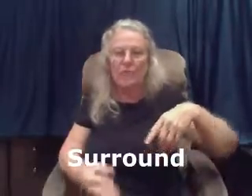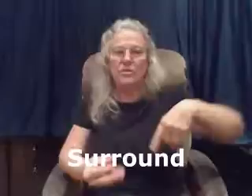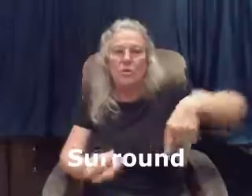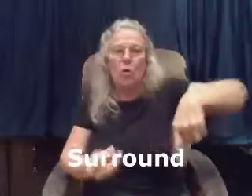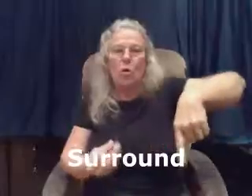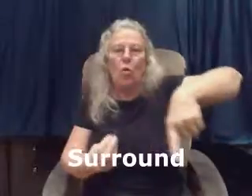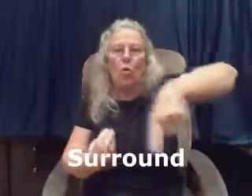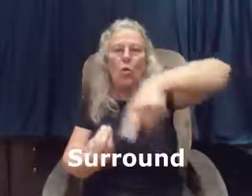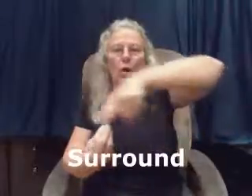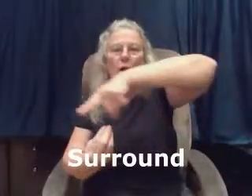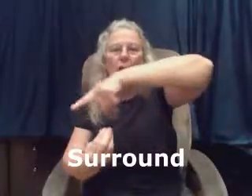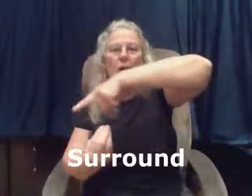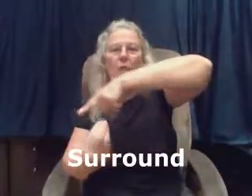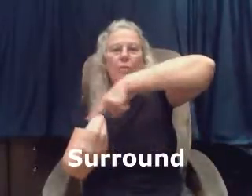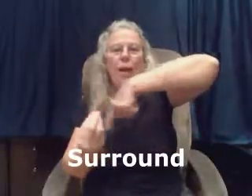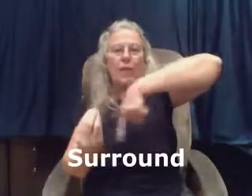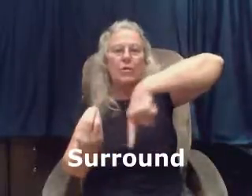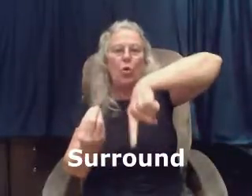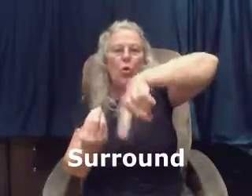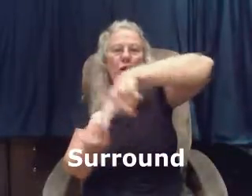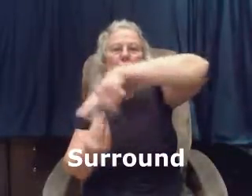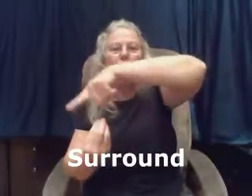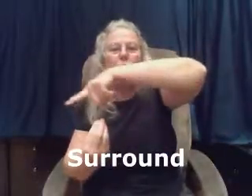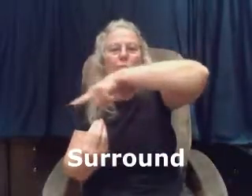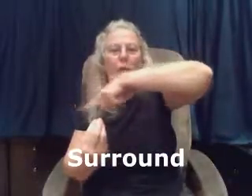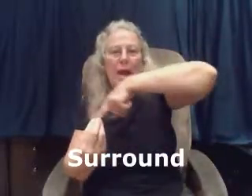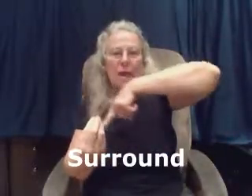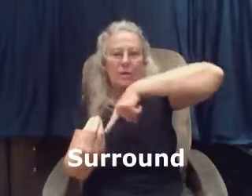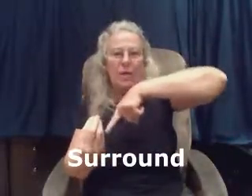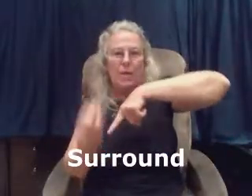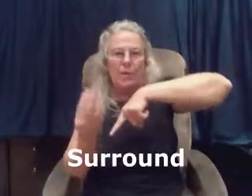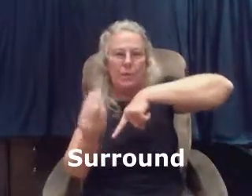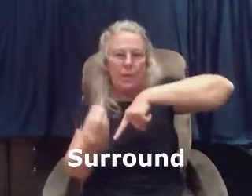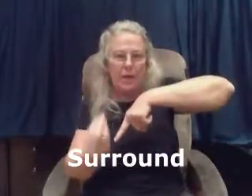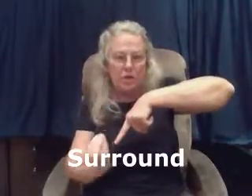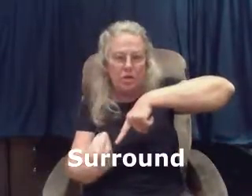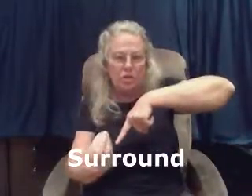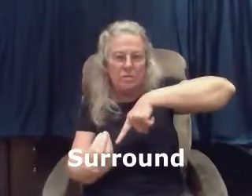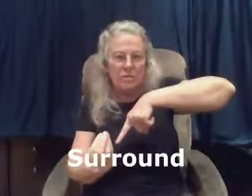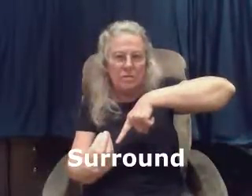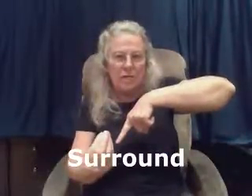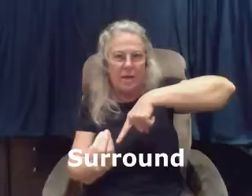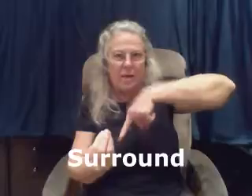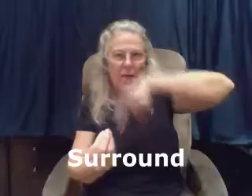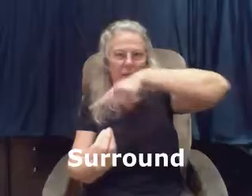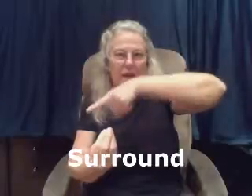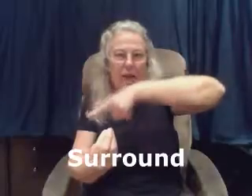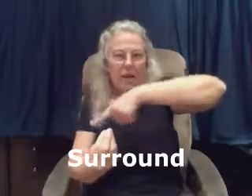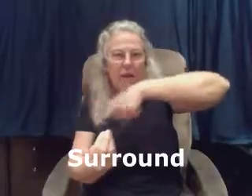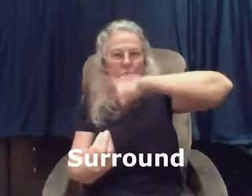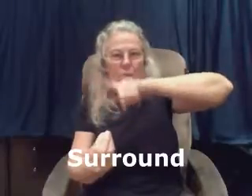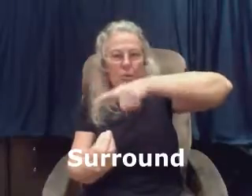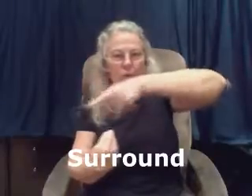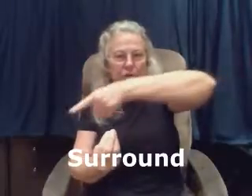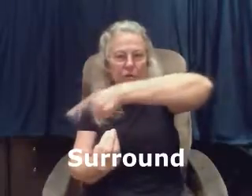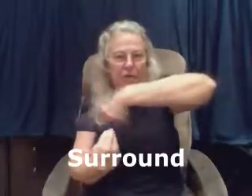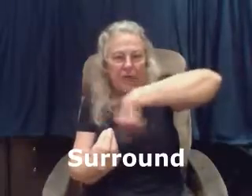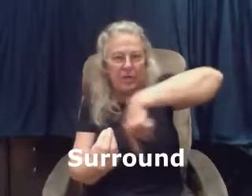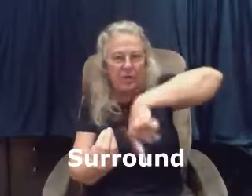Surrounds or around, going around. Pinched, non-dominant hand, your pointer finger is